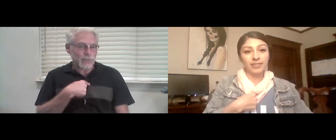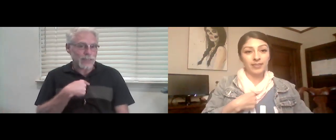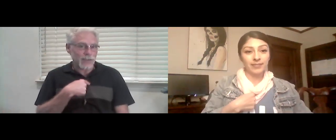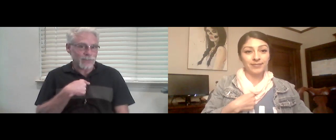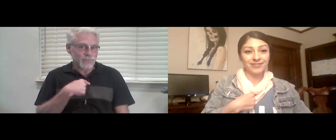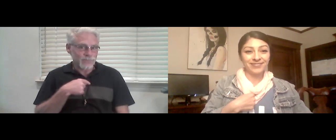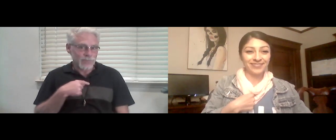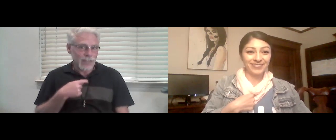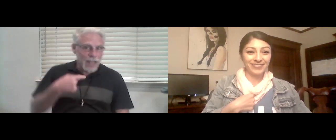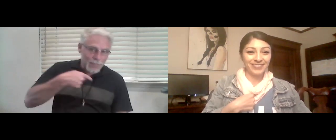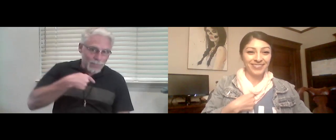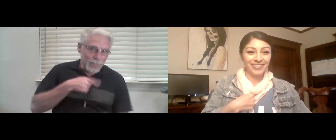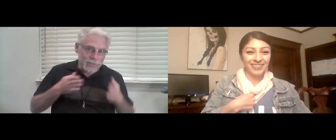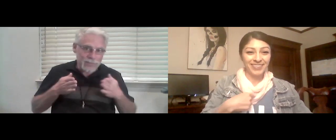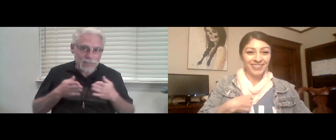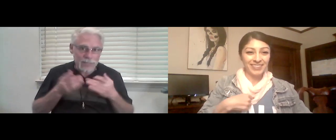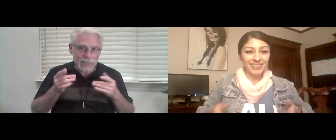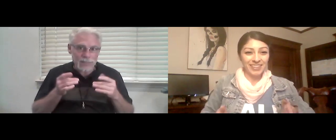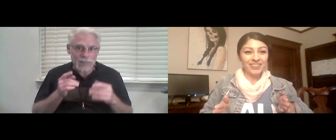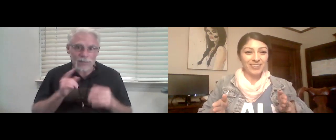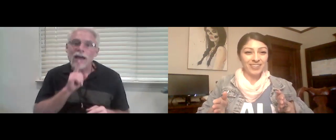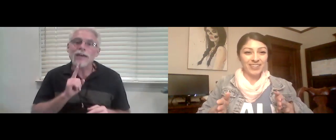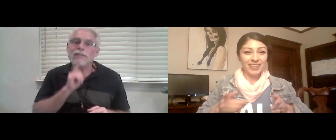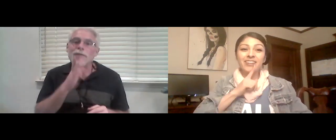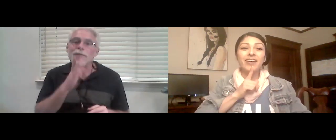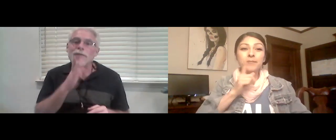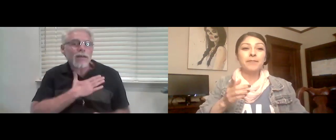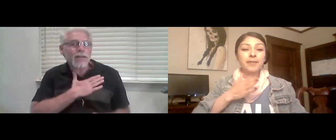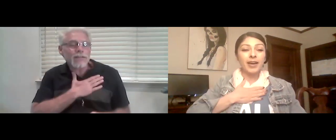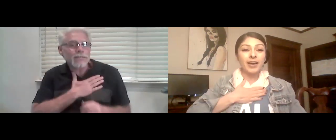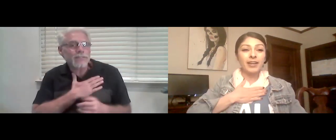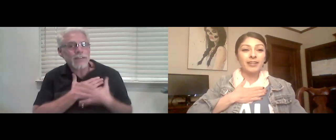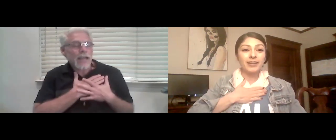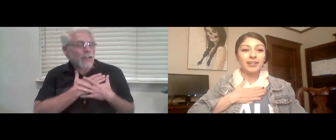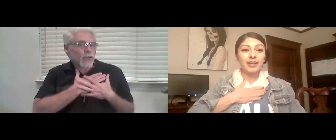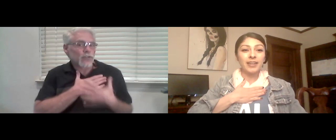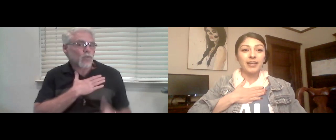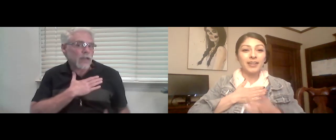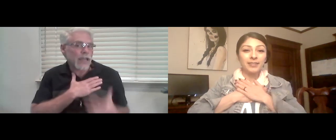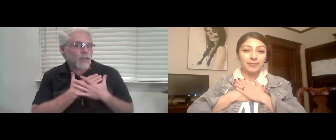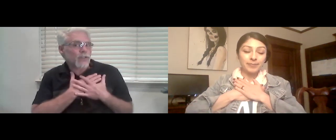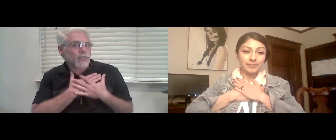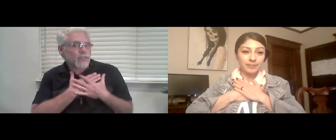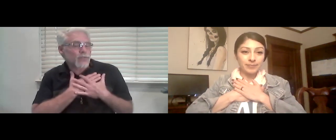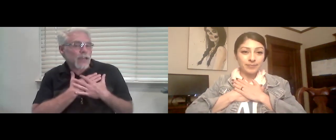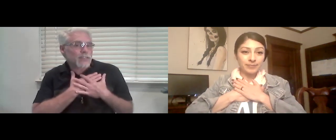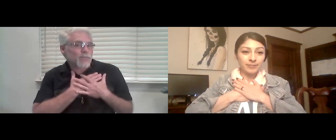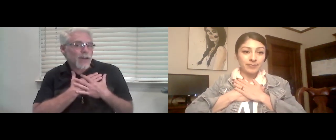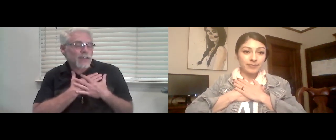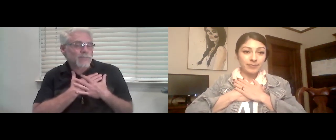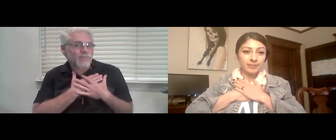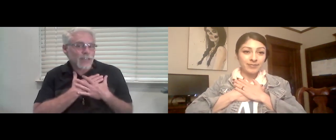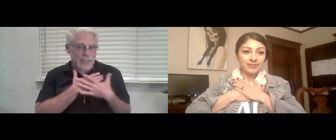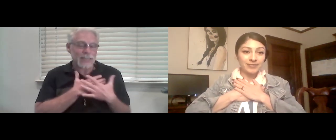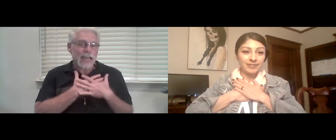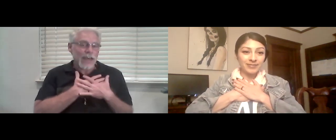is, right here. This little light of mine. And you can use one hand, you can use two hands,